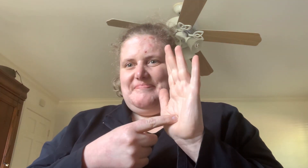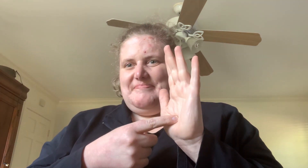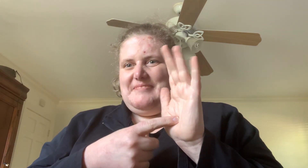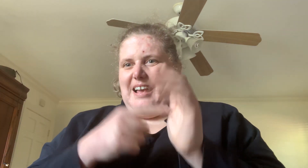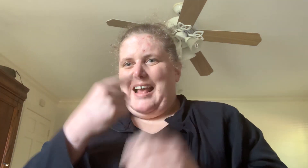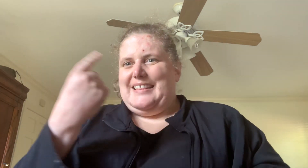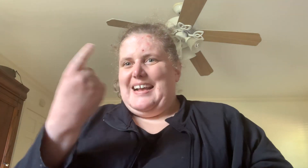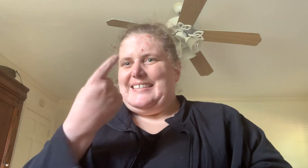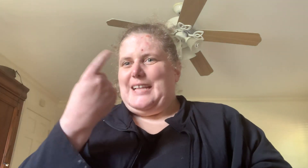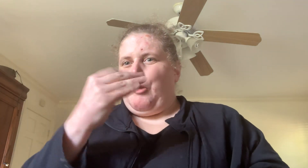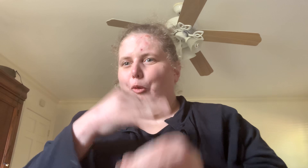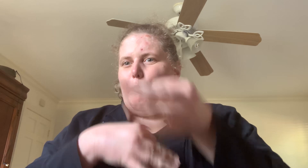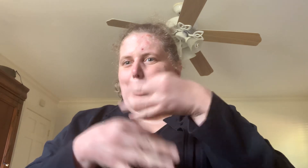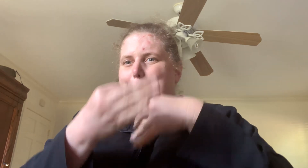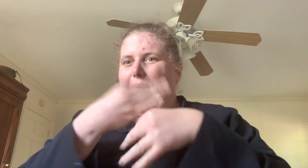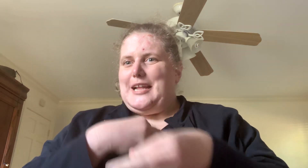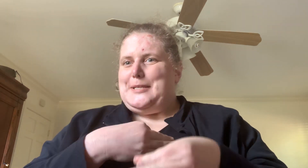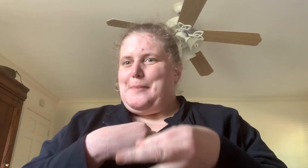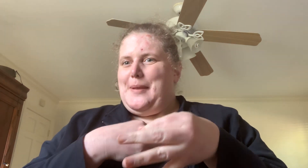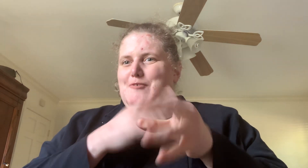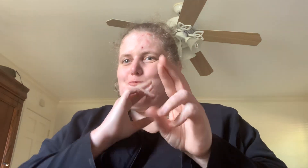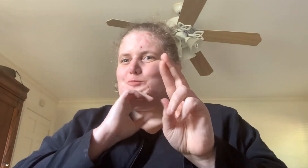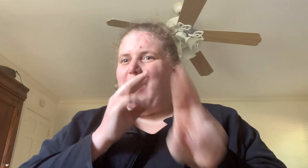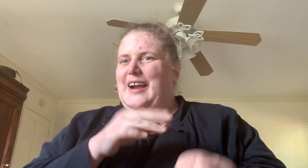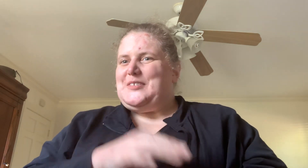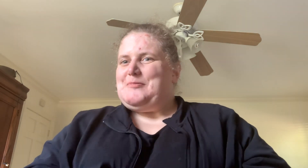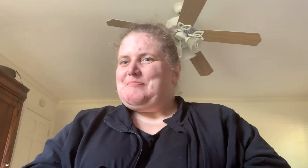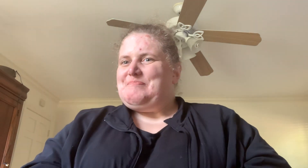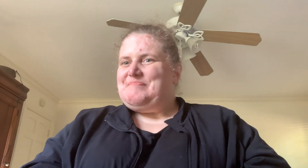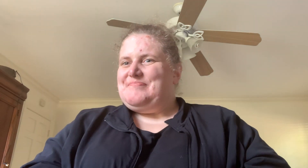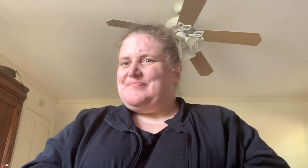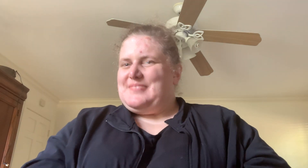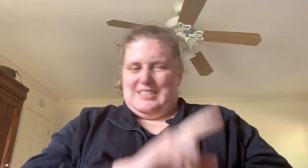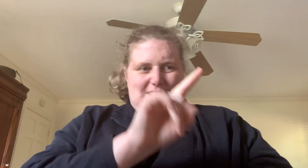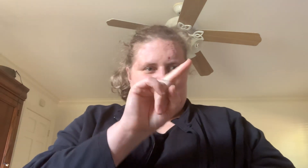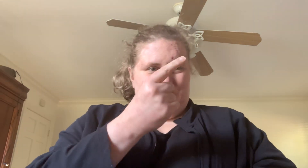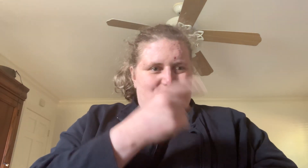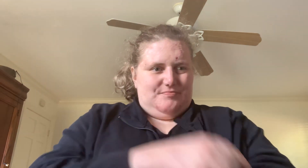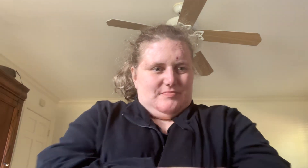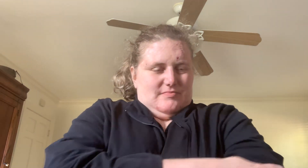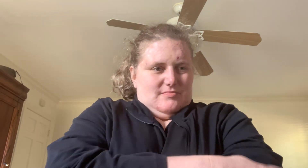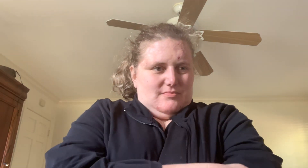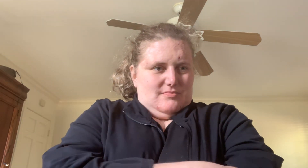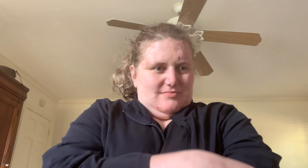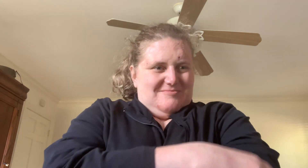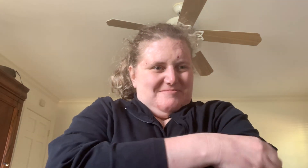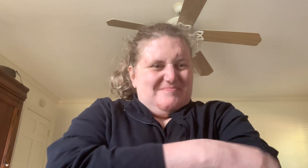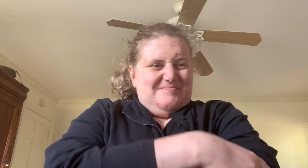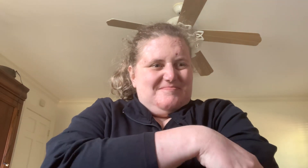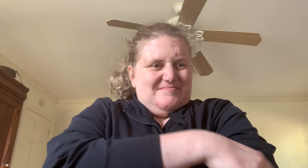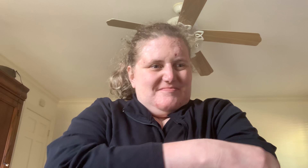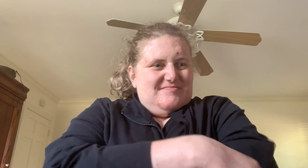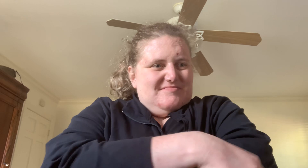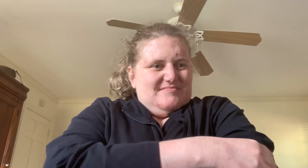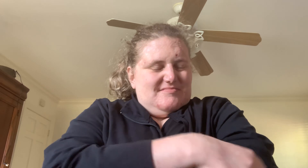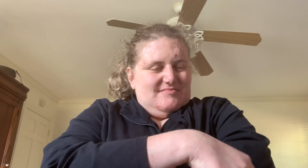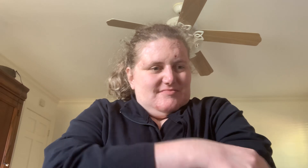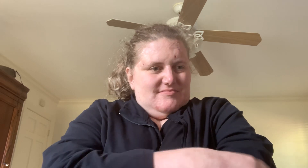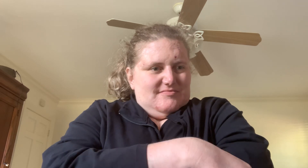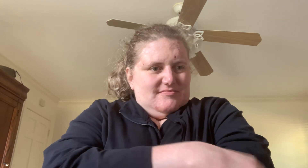replacement reaction, because we start off with magnesium plus hydrochloric acid, and the magnesium displaced the hydrogen,